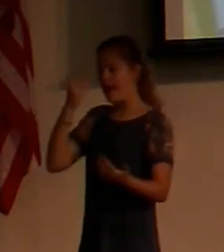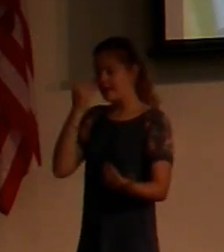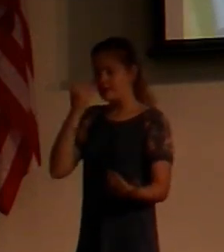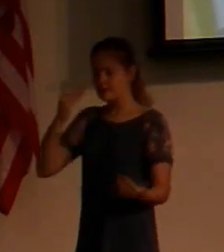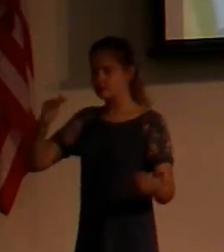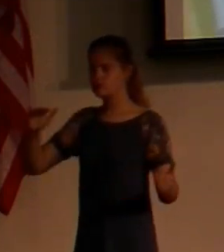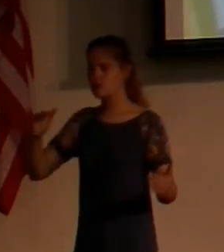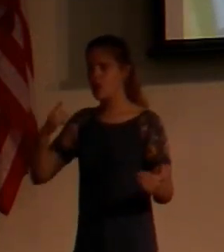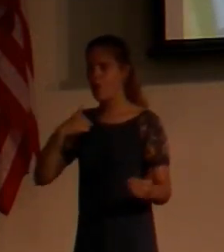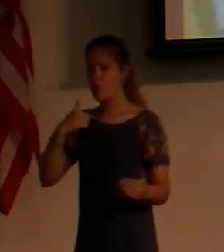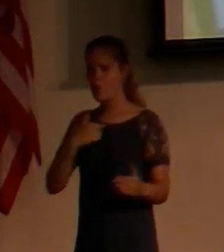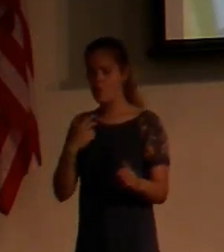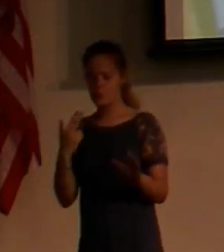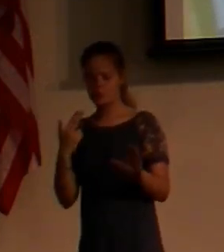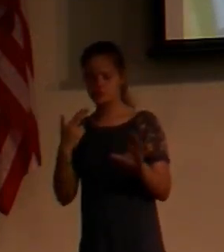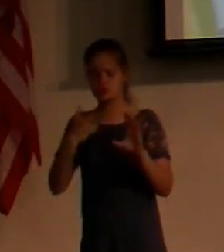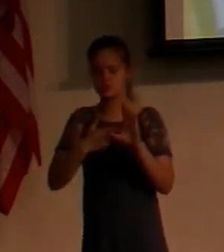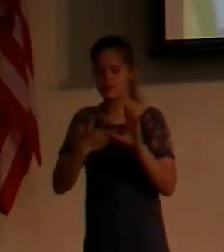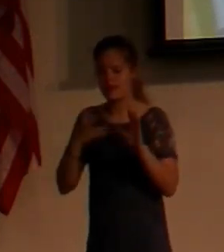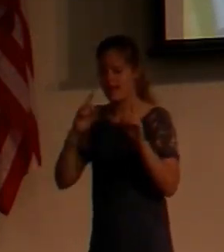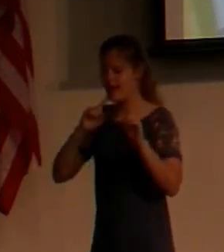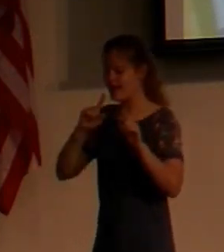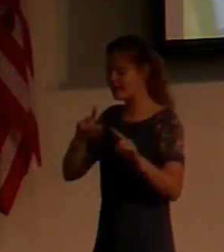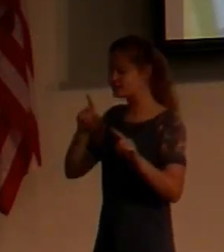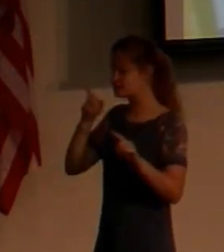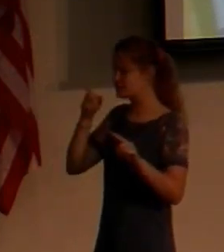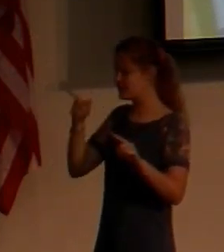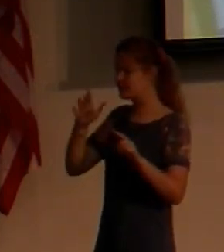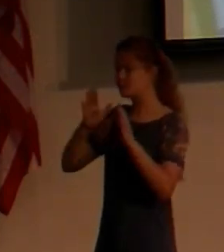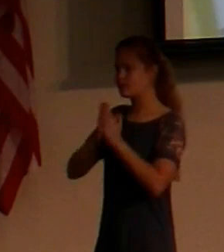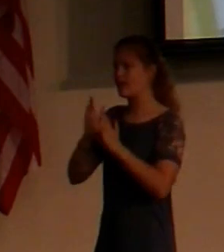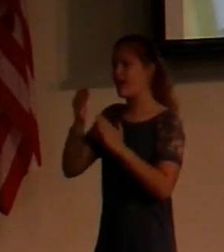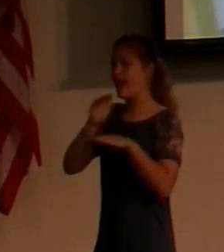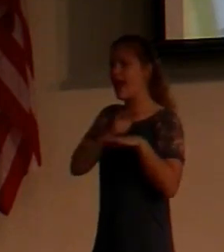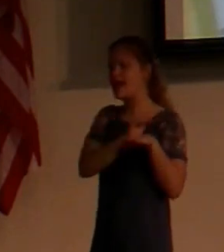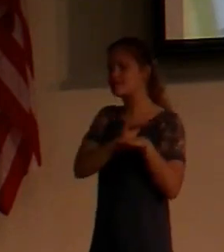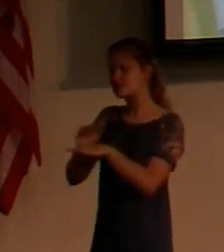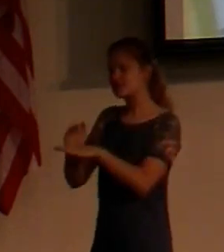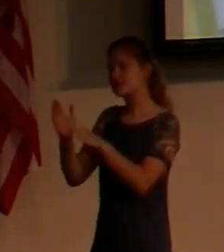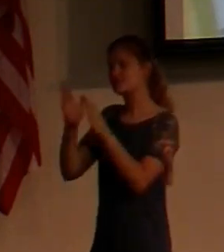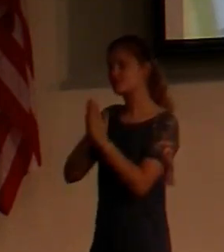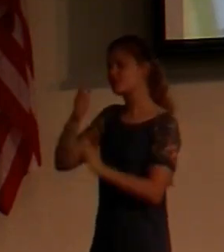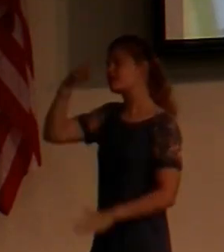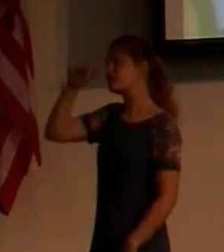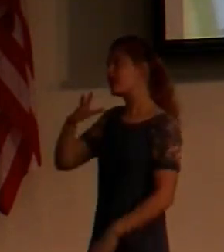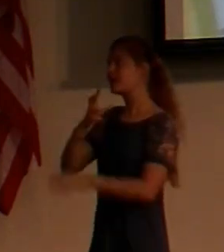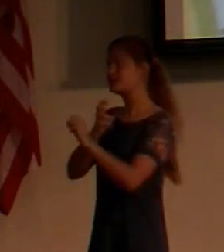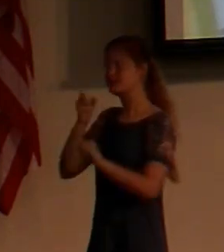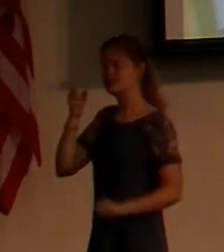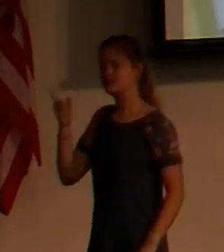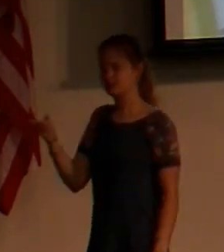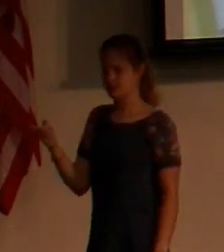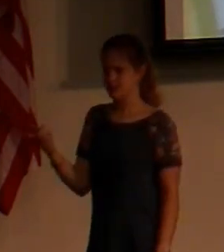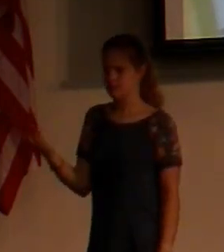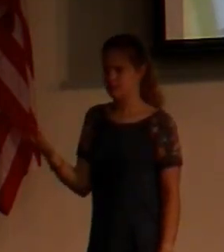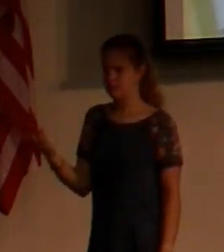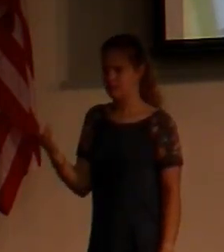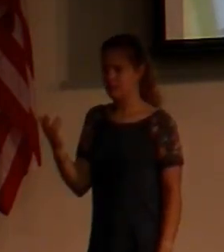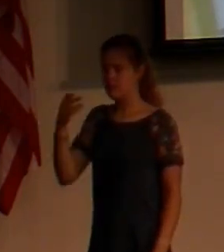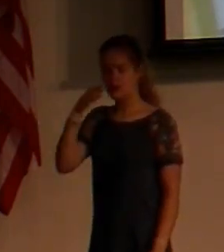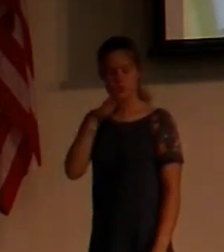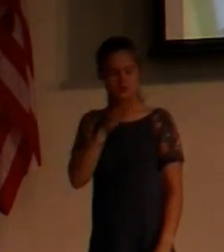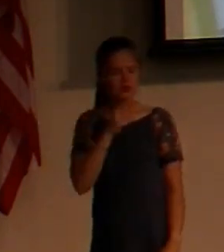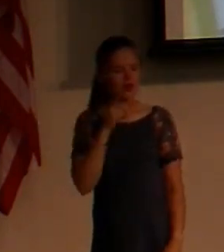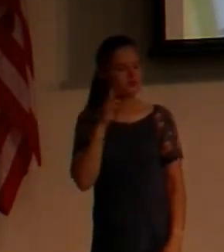part of answering this young man's prayer that he prays every night, that God would keep him safe. And God said, I'm going to use you. I'm going to use